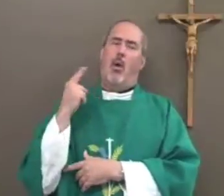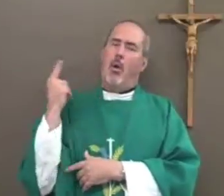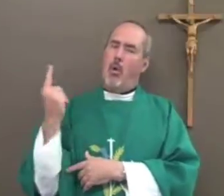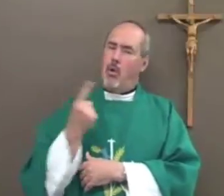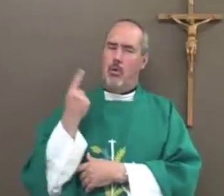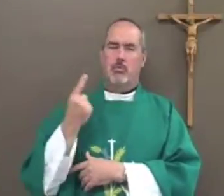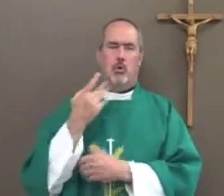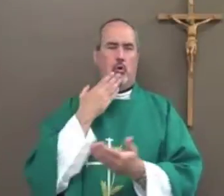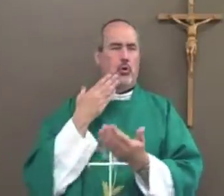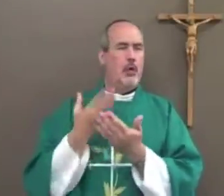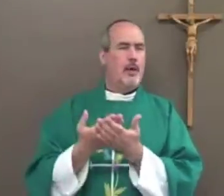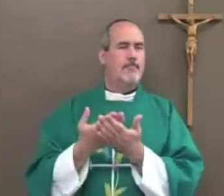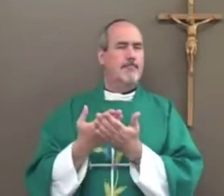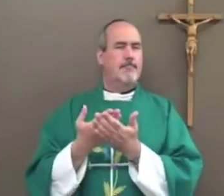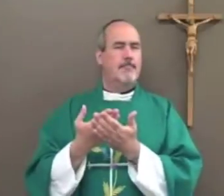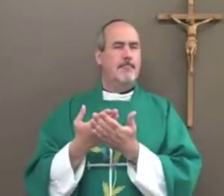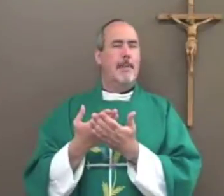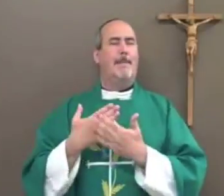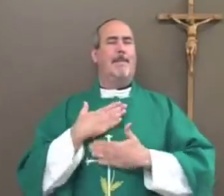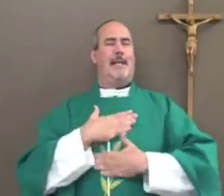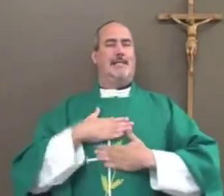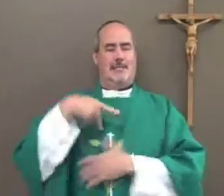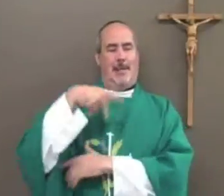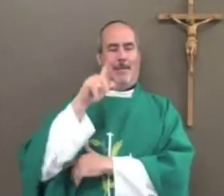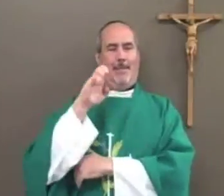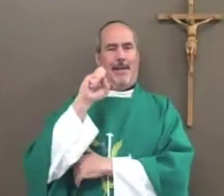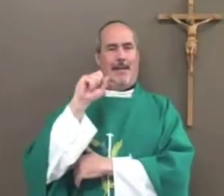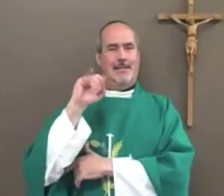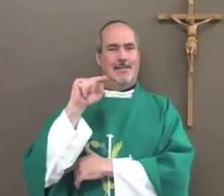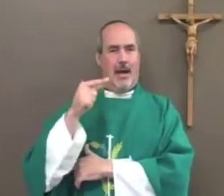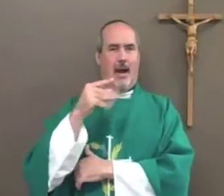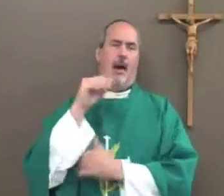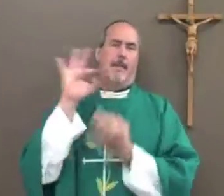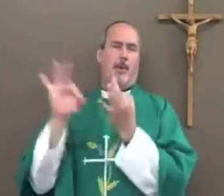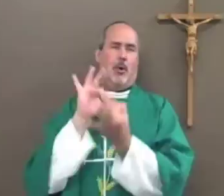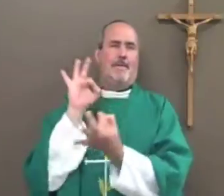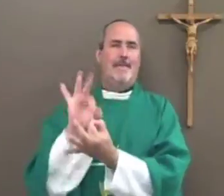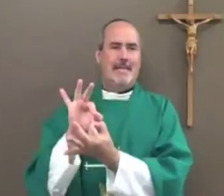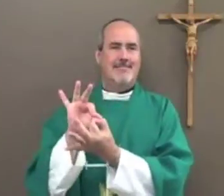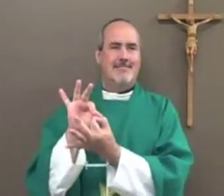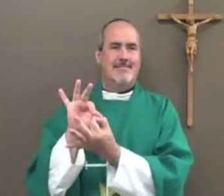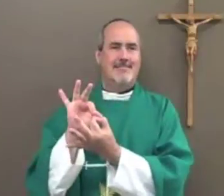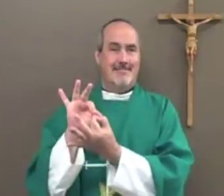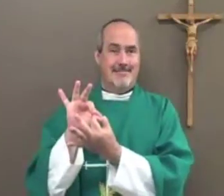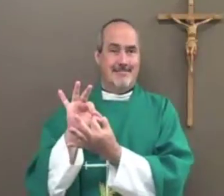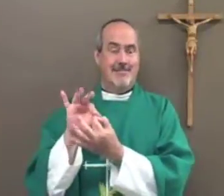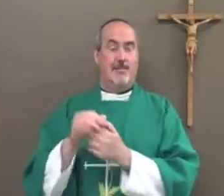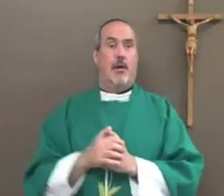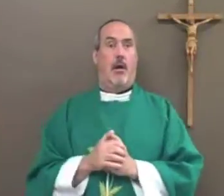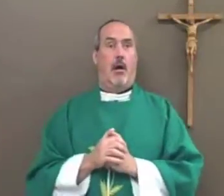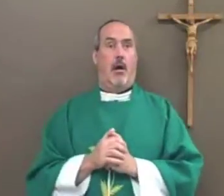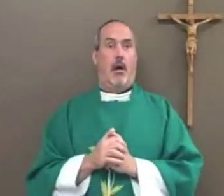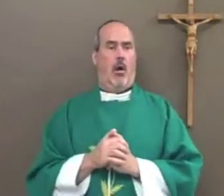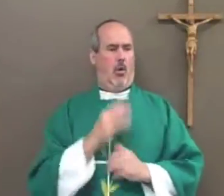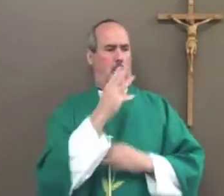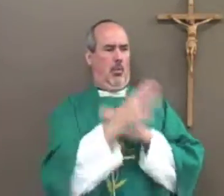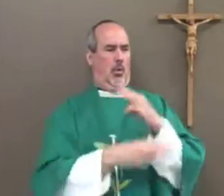and that the will of God will always lead to good and pleasing and perfect life.